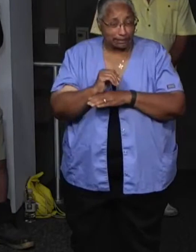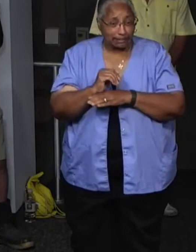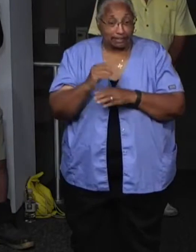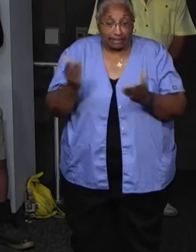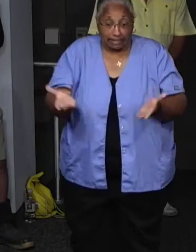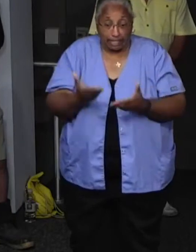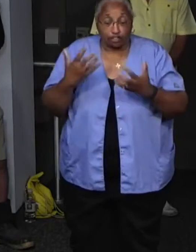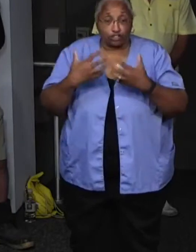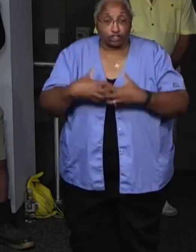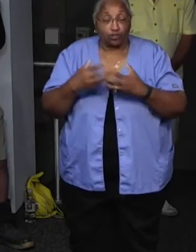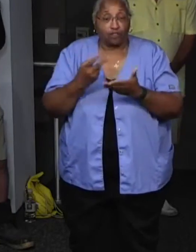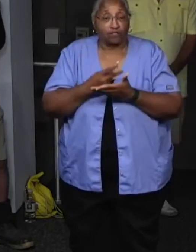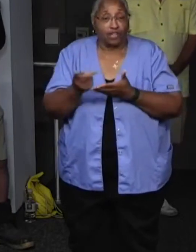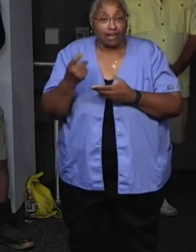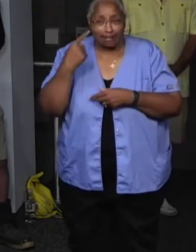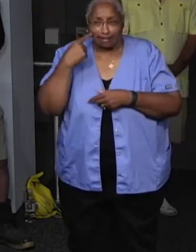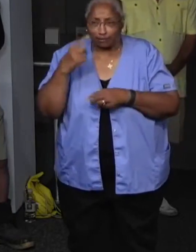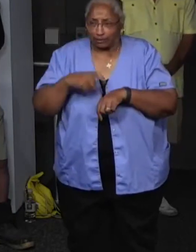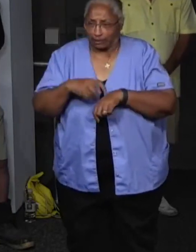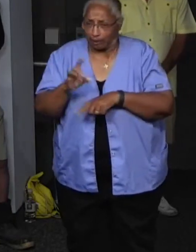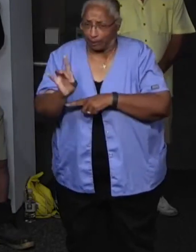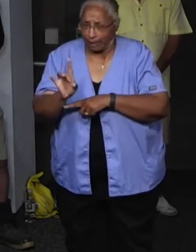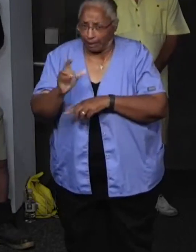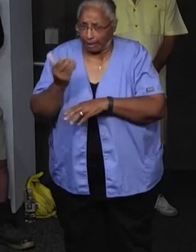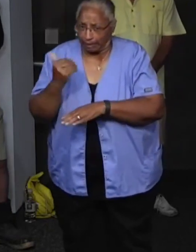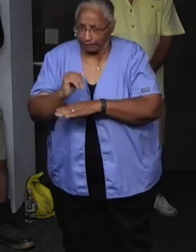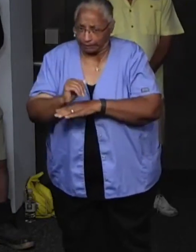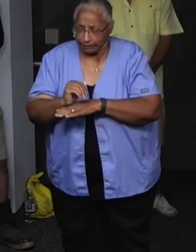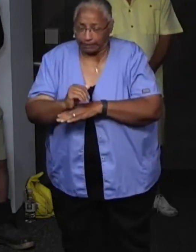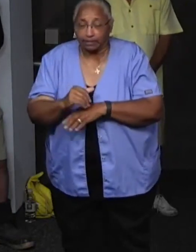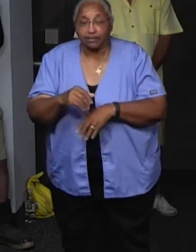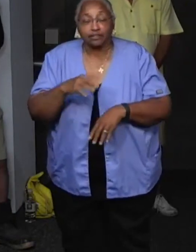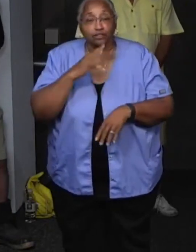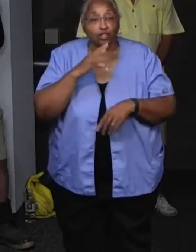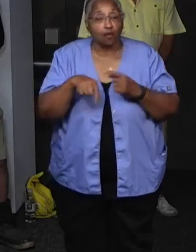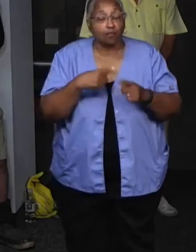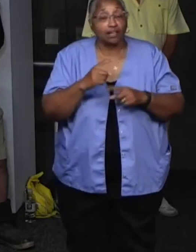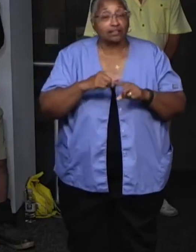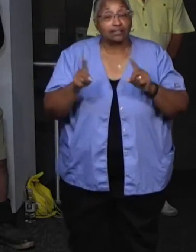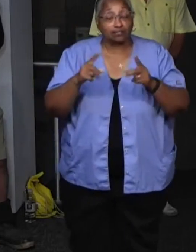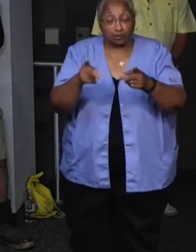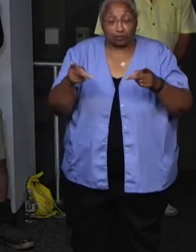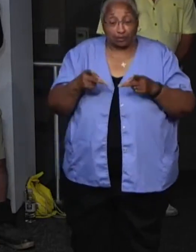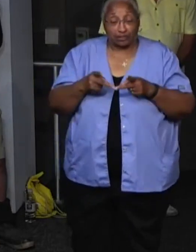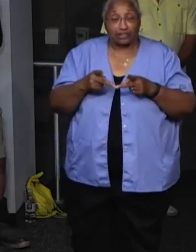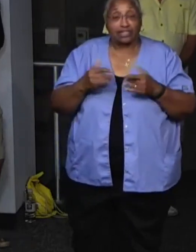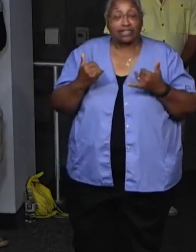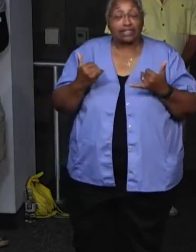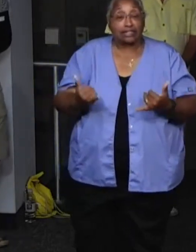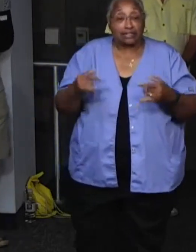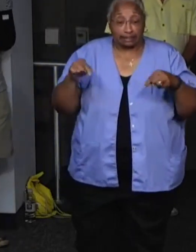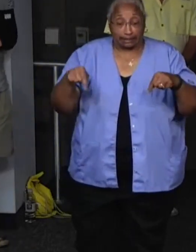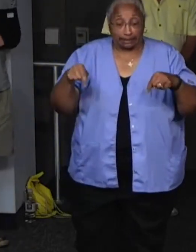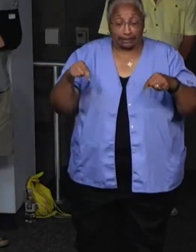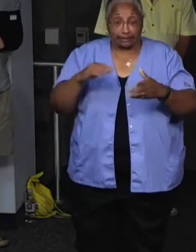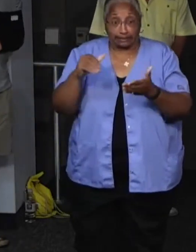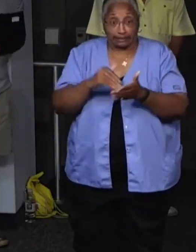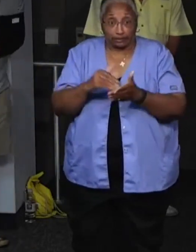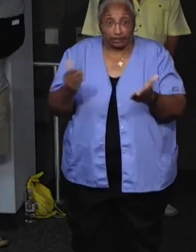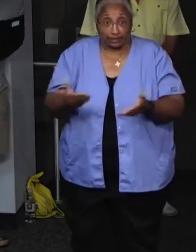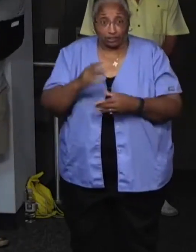here. I mentioned critical care facilities and critical infrastructure. This particular center here,